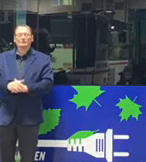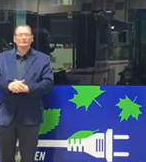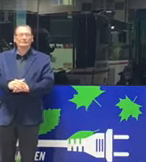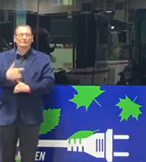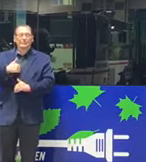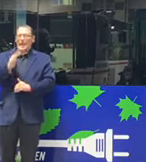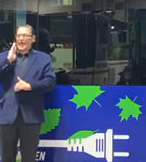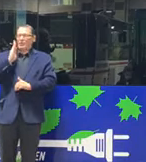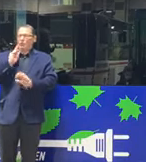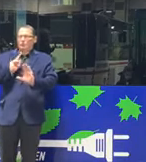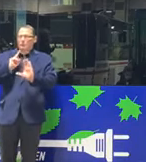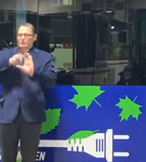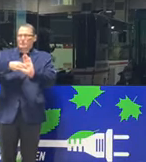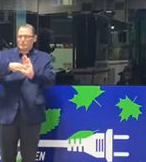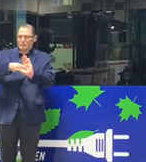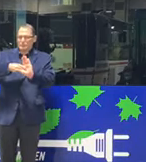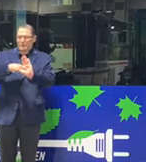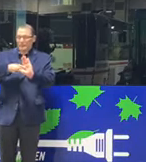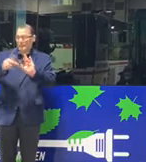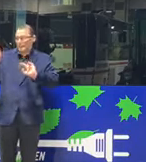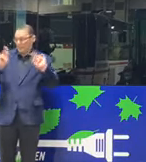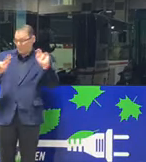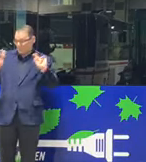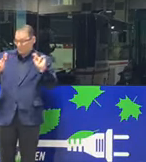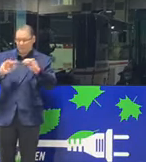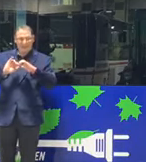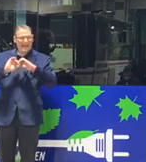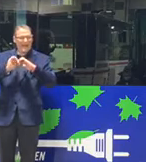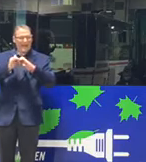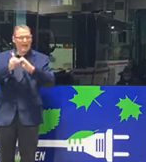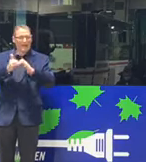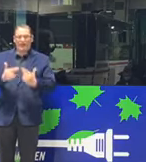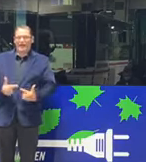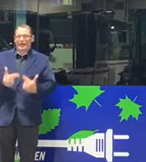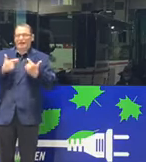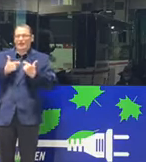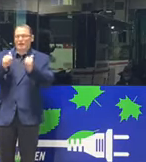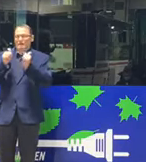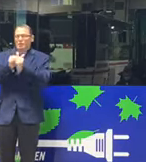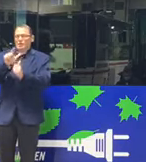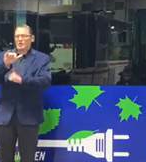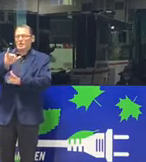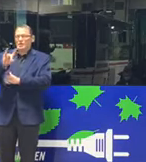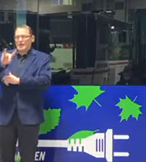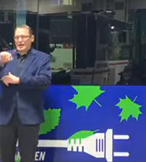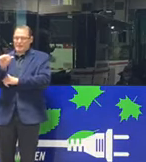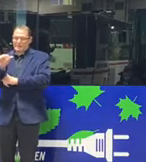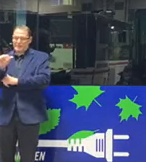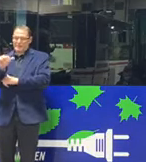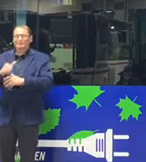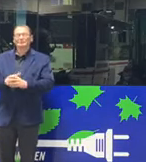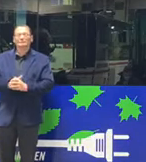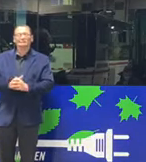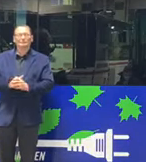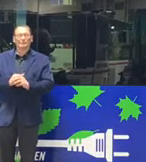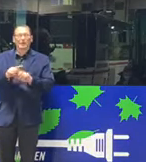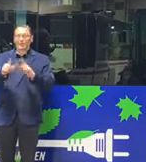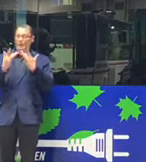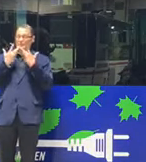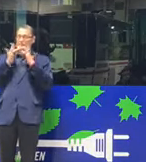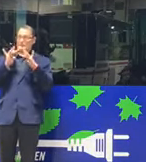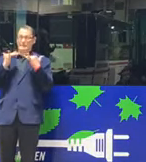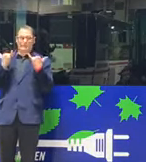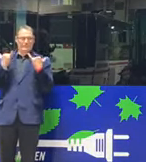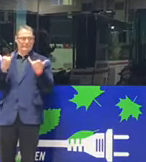I would be joining the public with Live with Lyda, we call it. But fortunately